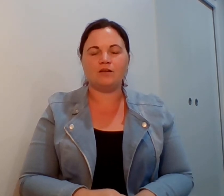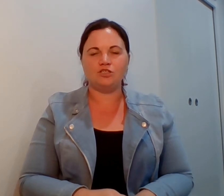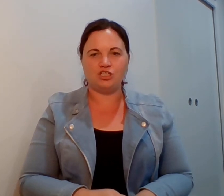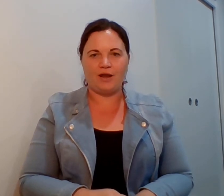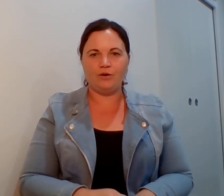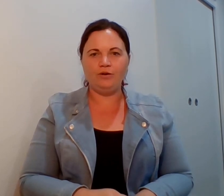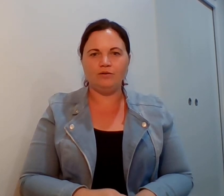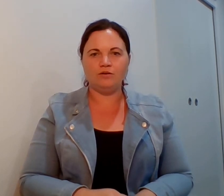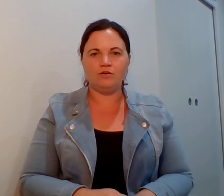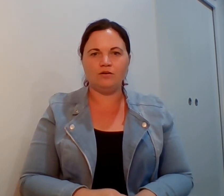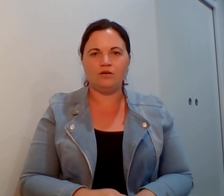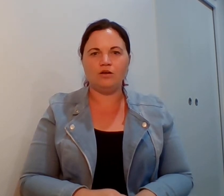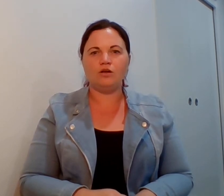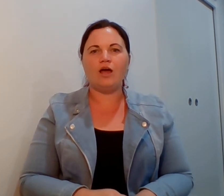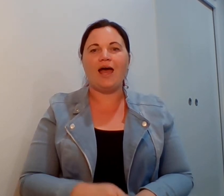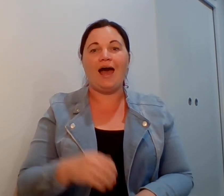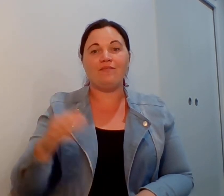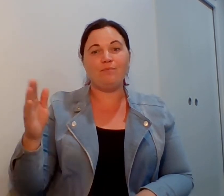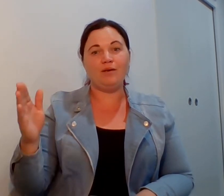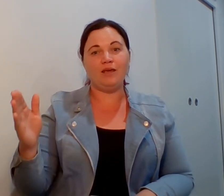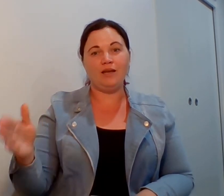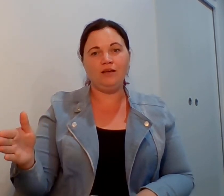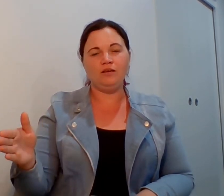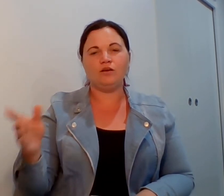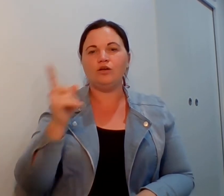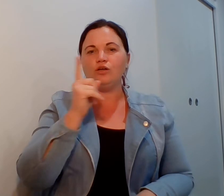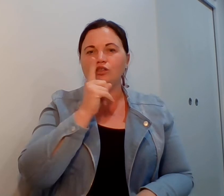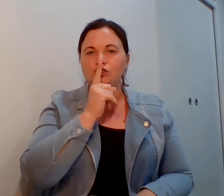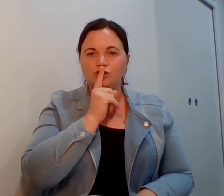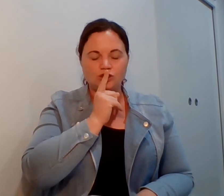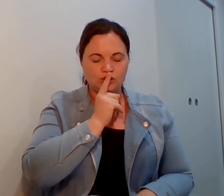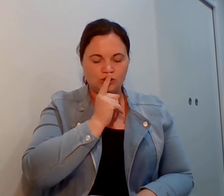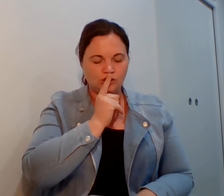Shadow. At the beginning. Shhh.